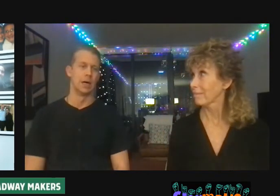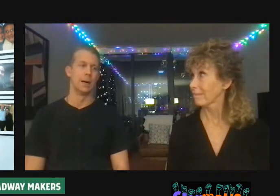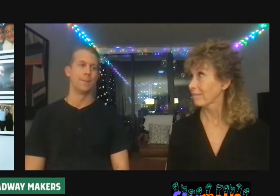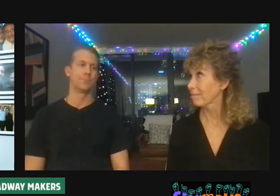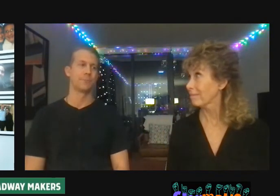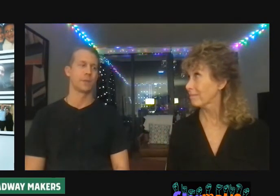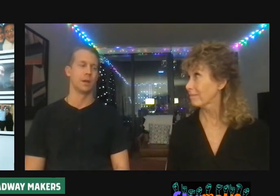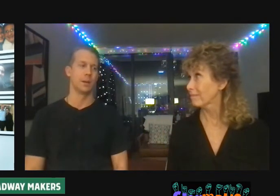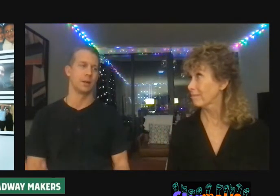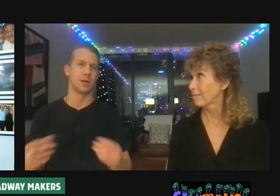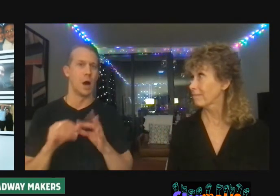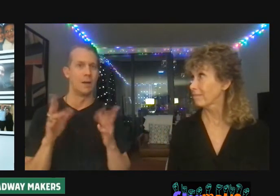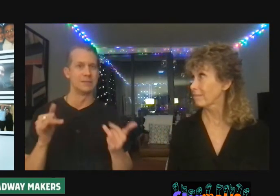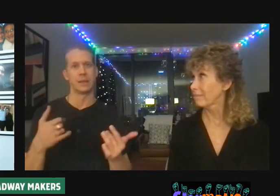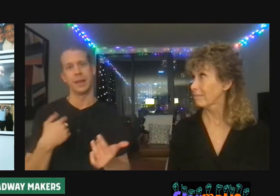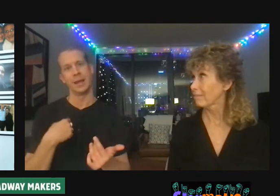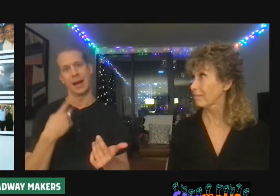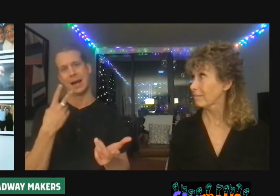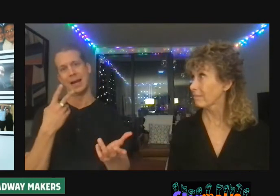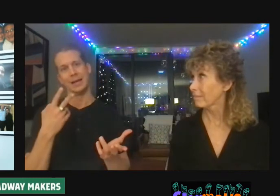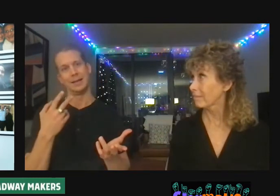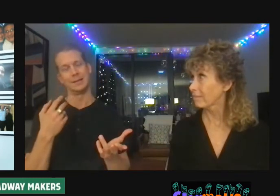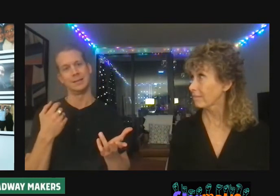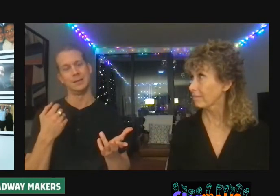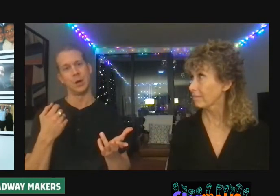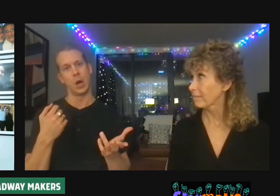Yes. Because obviously,